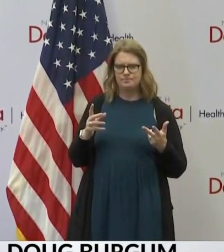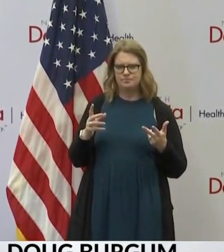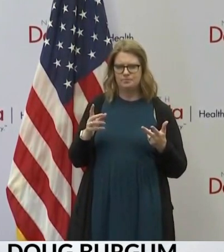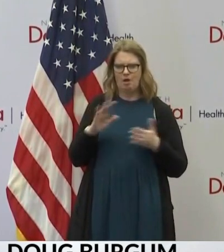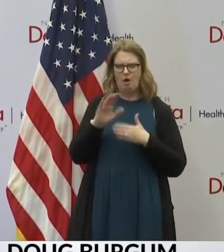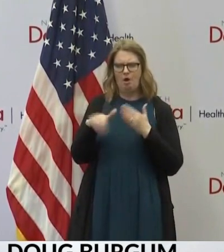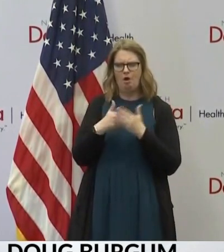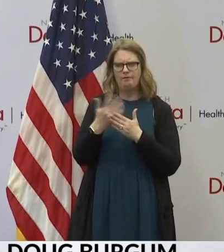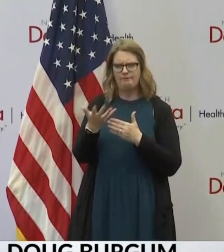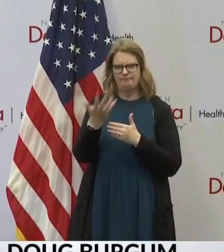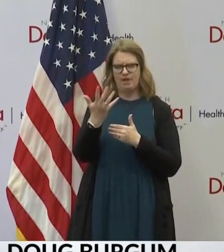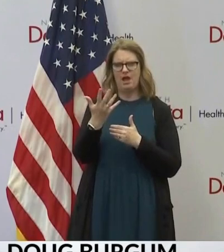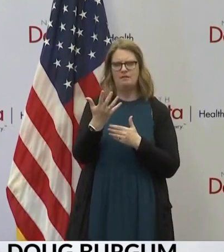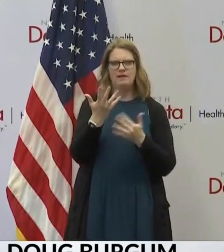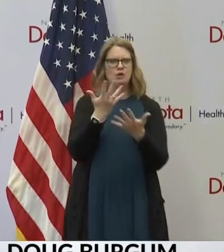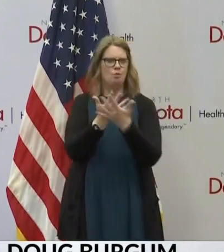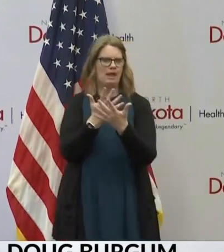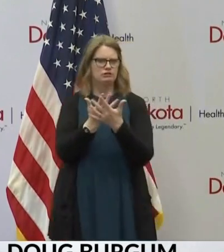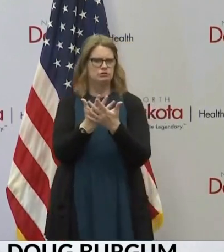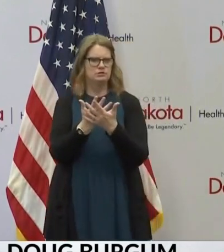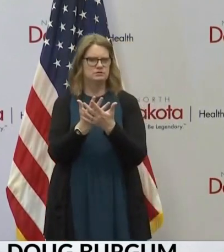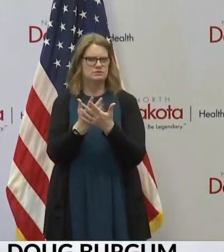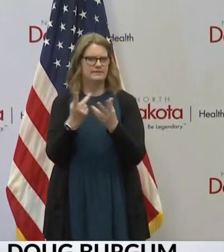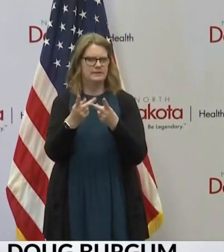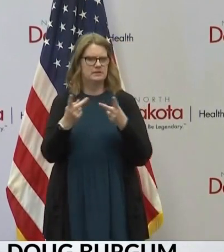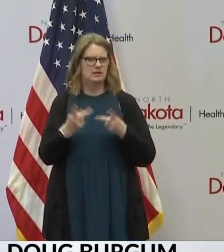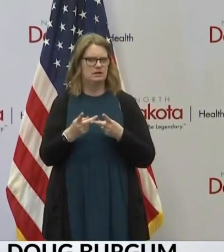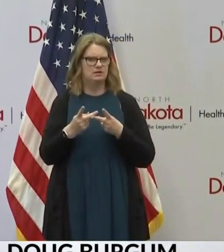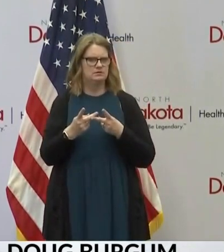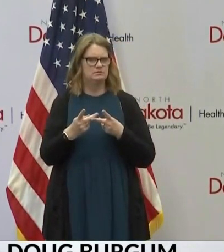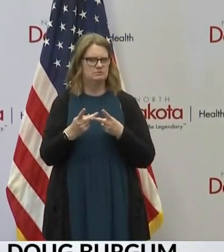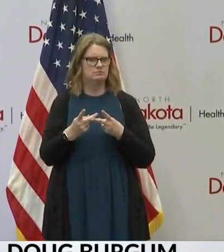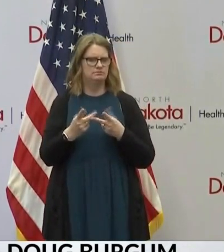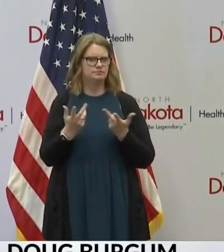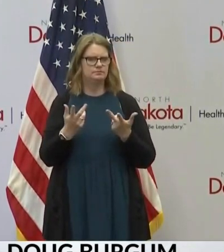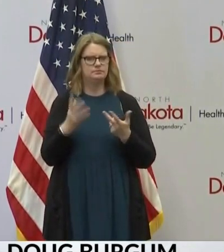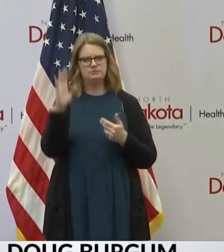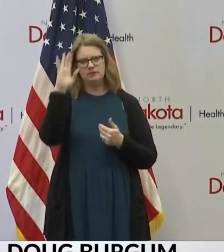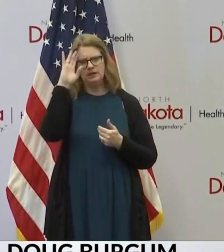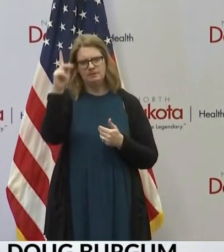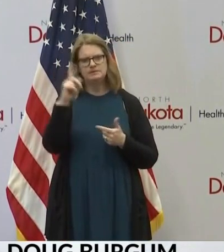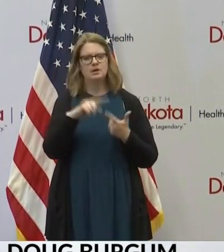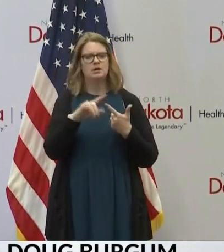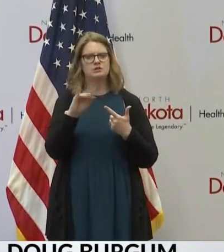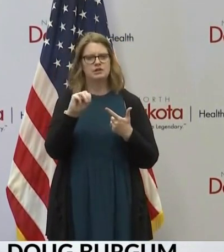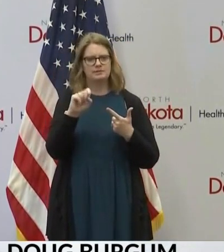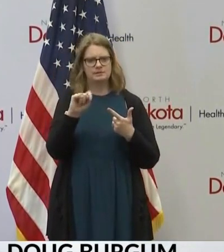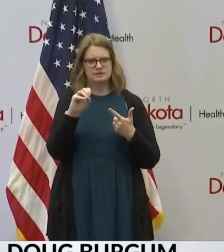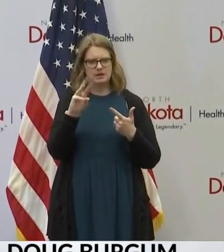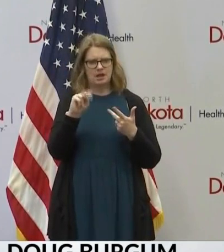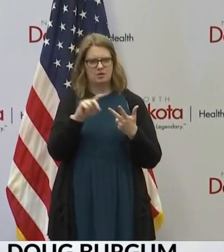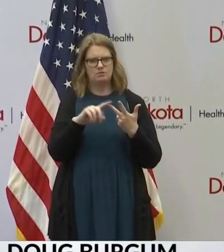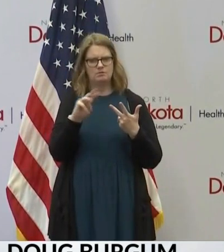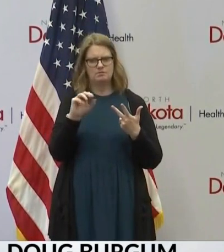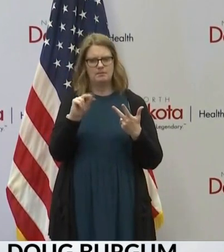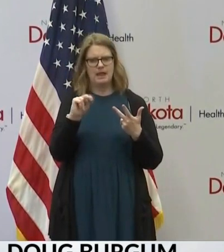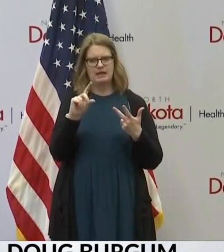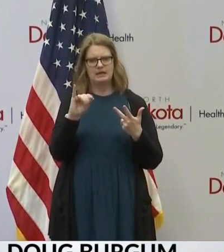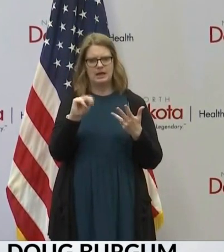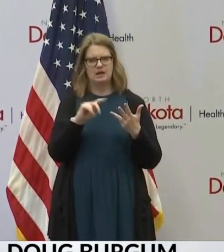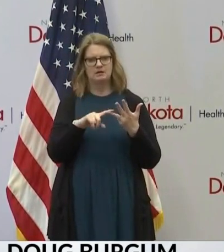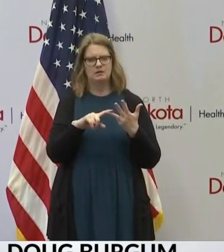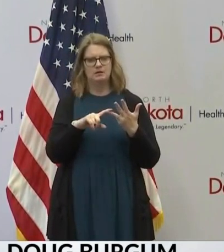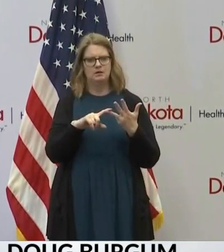across all 5 corrections facilities that the state runs between Bismarck and Jamestown, Mandan, and then